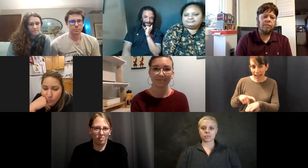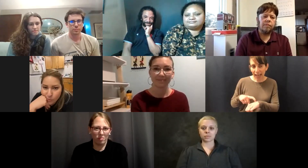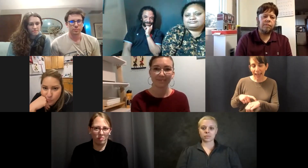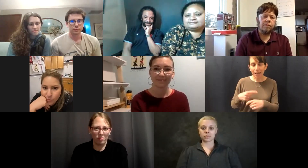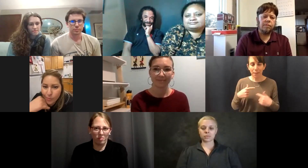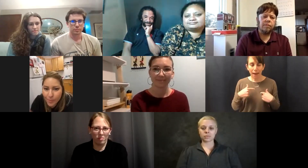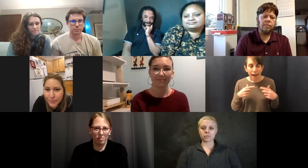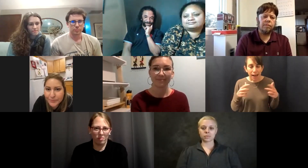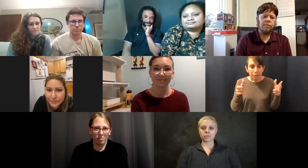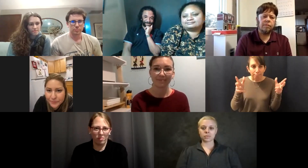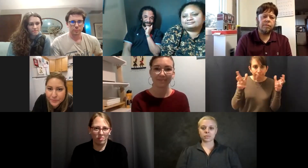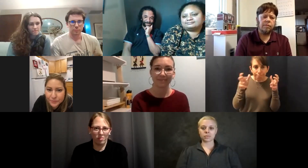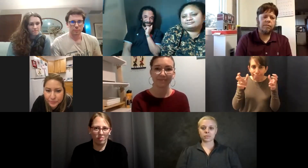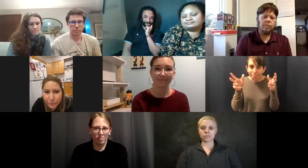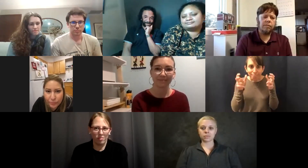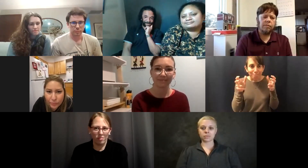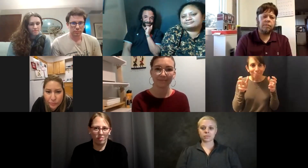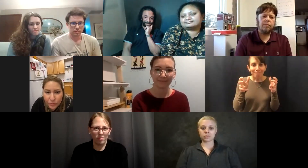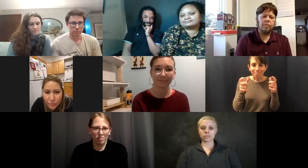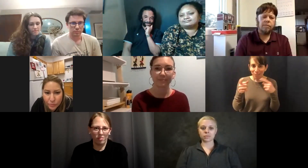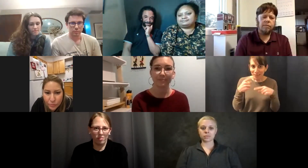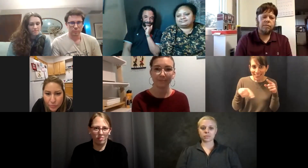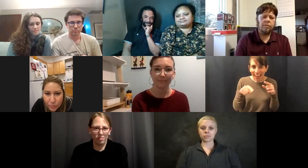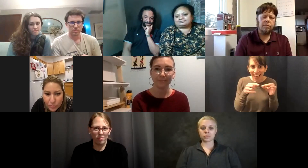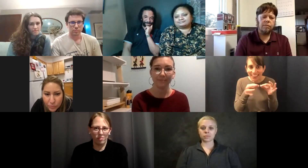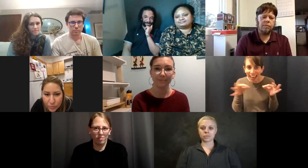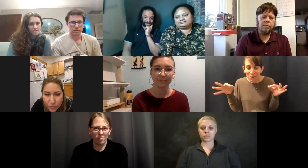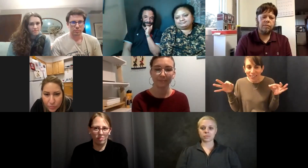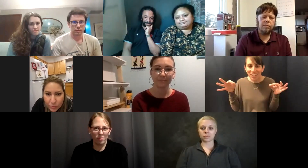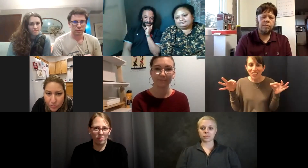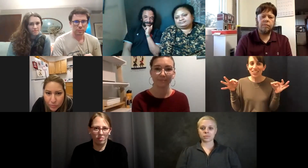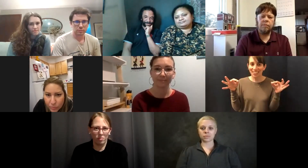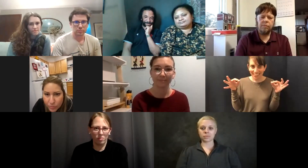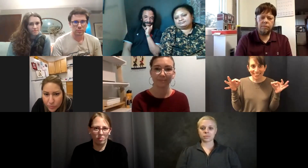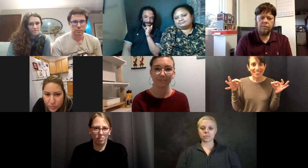to the sign language learn in